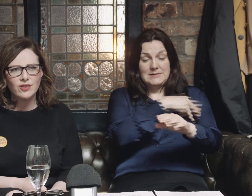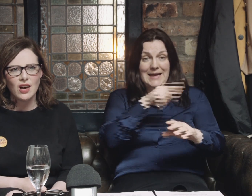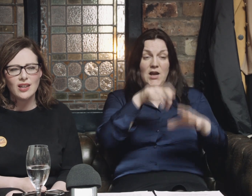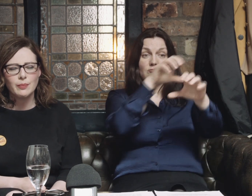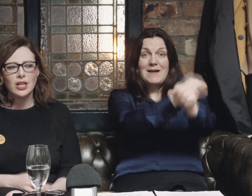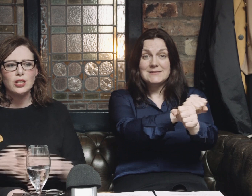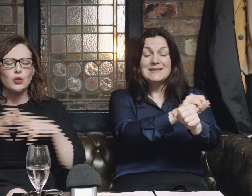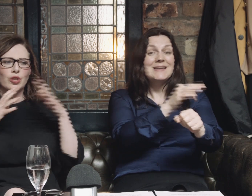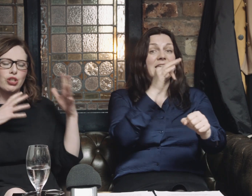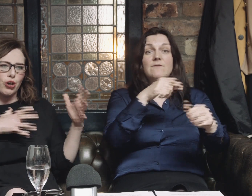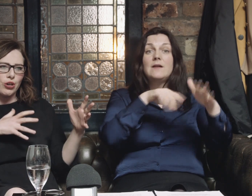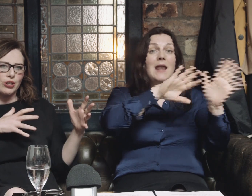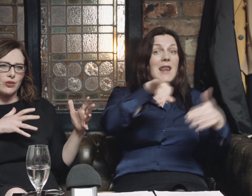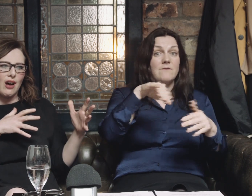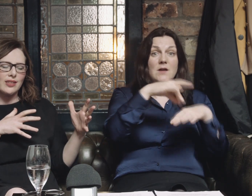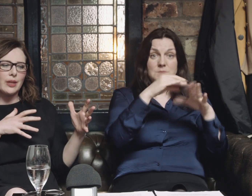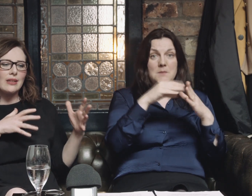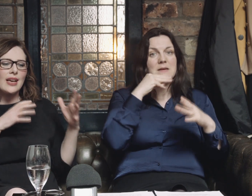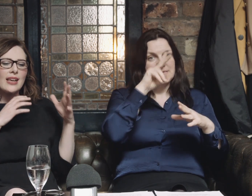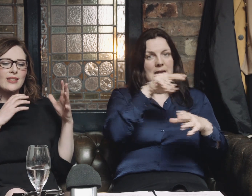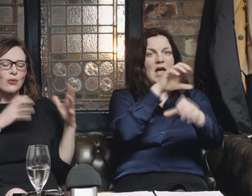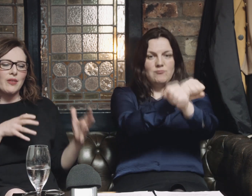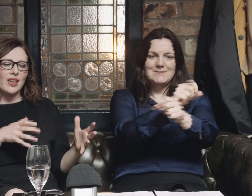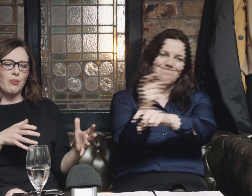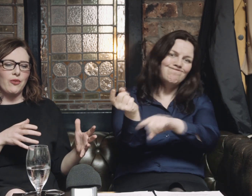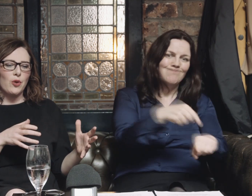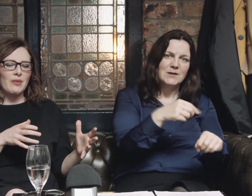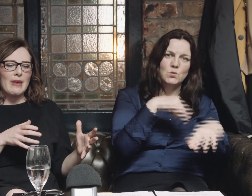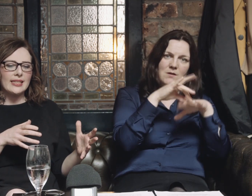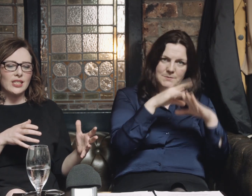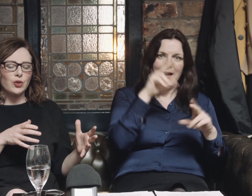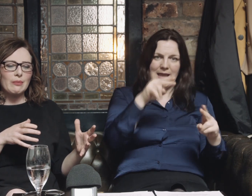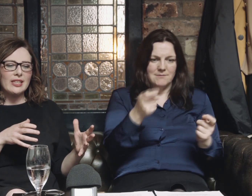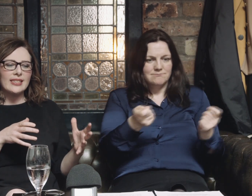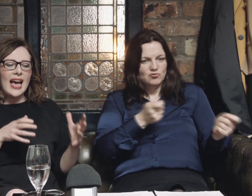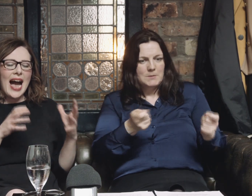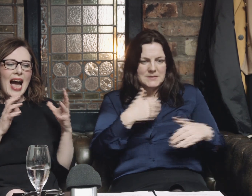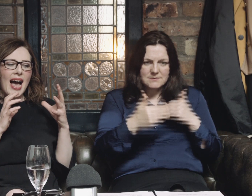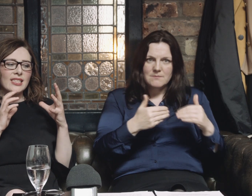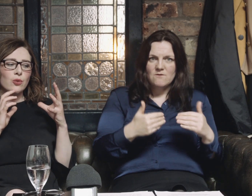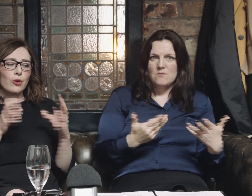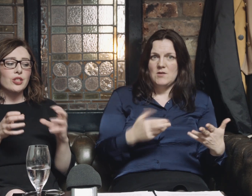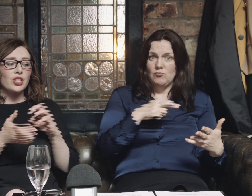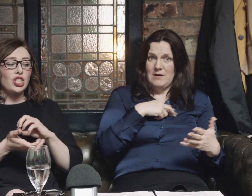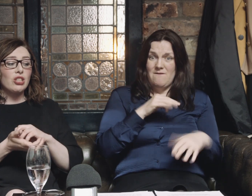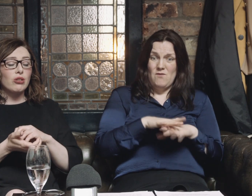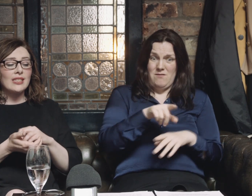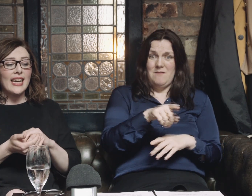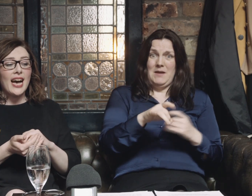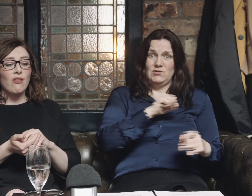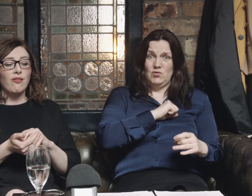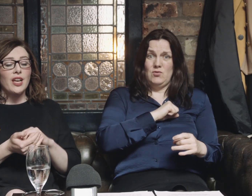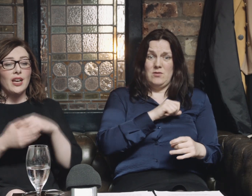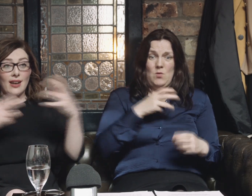she left the hospital, to return her to the hospital so that they could perform the medical treatment, and in order that she